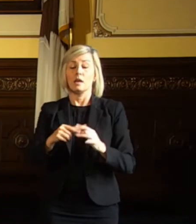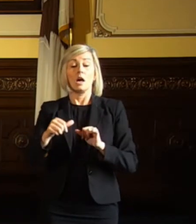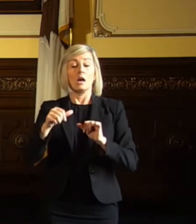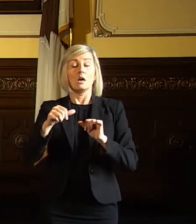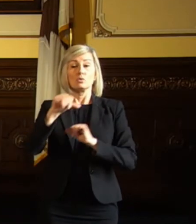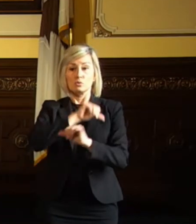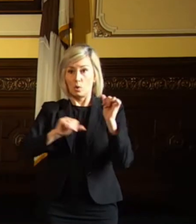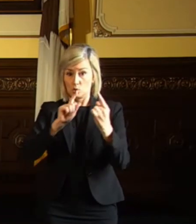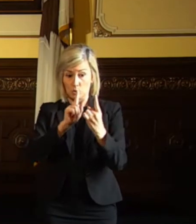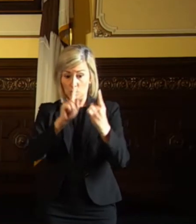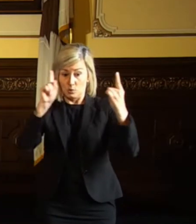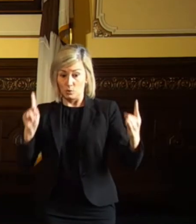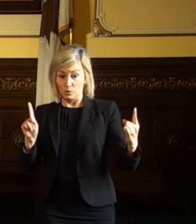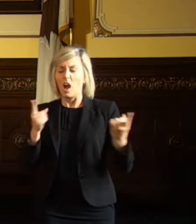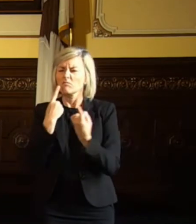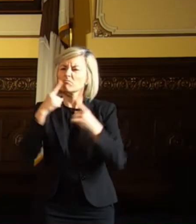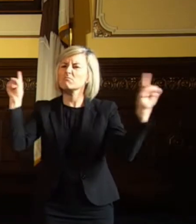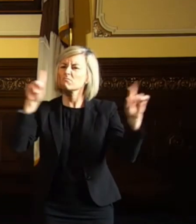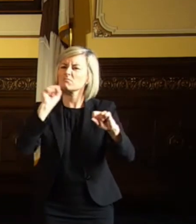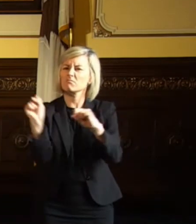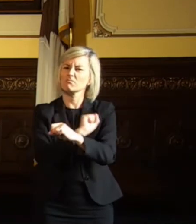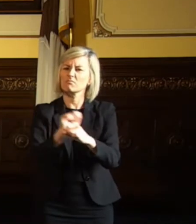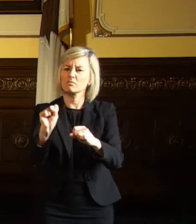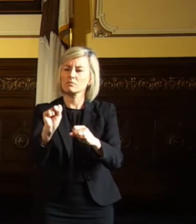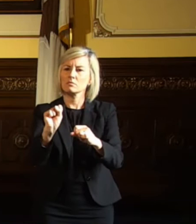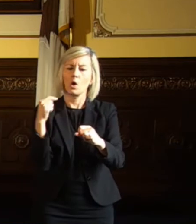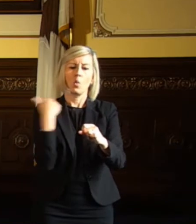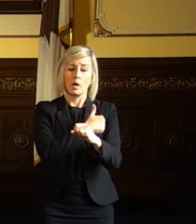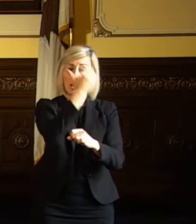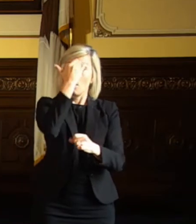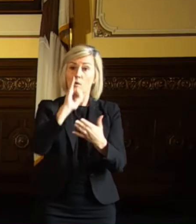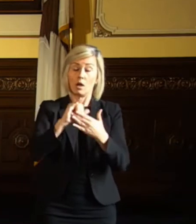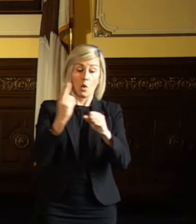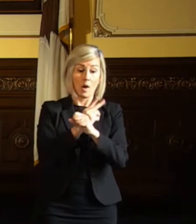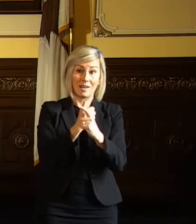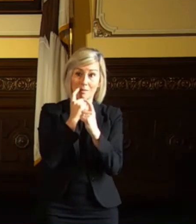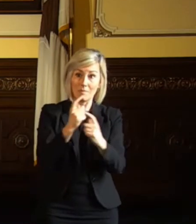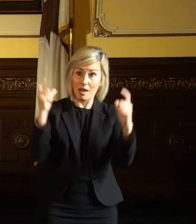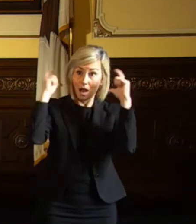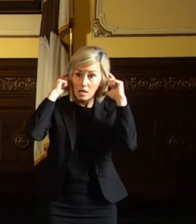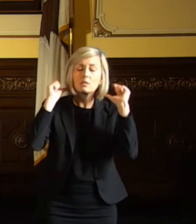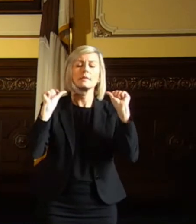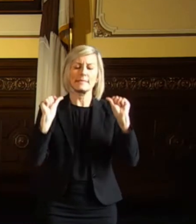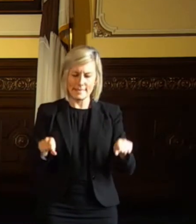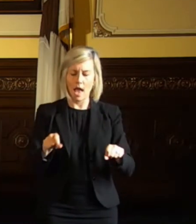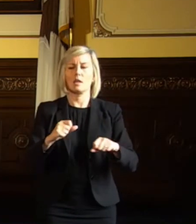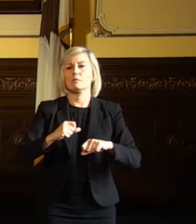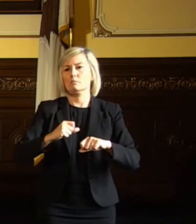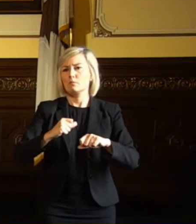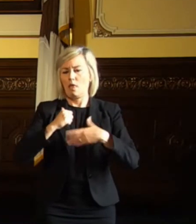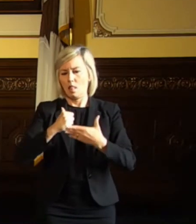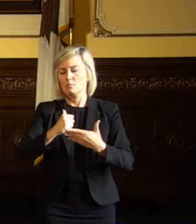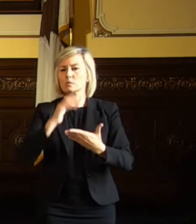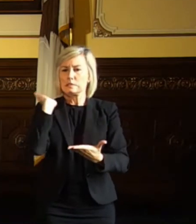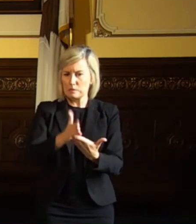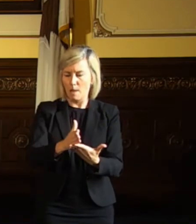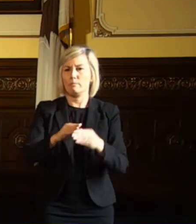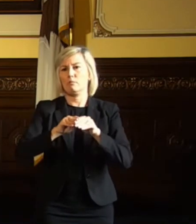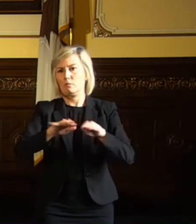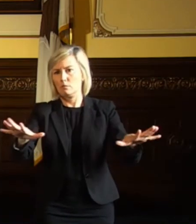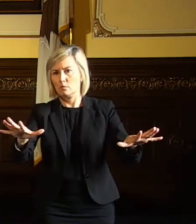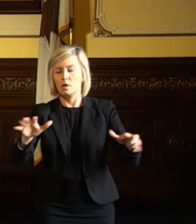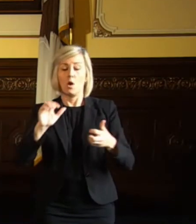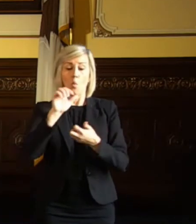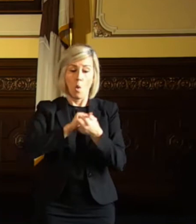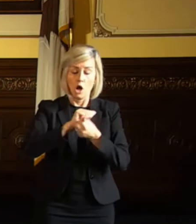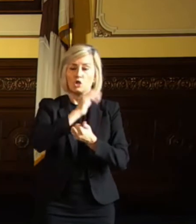Social distancing does work. We now know that wearing a mask can actually help prevent the spread of the virus, and washing